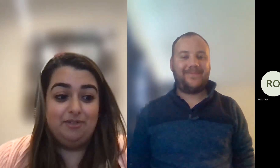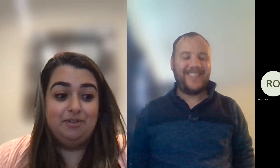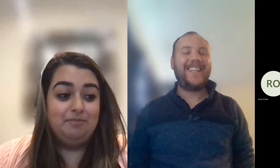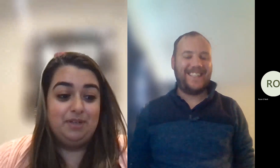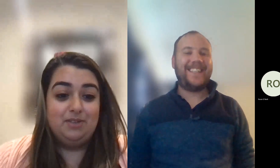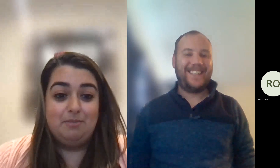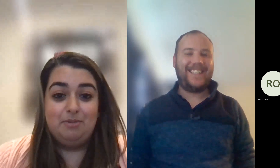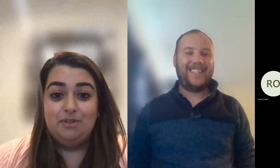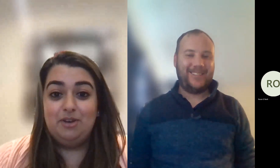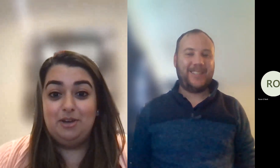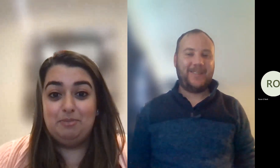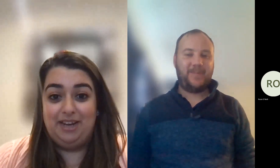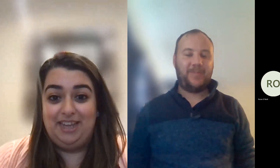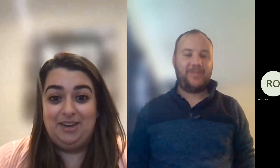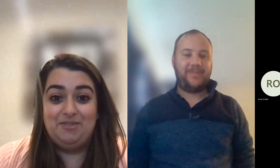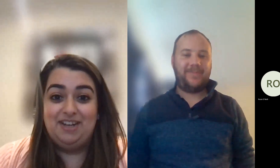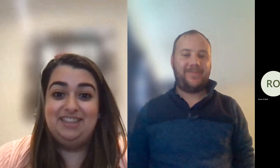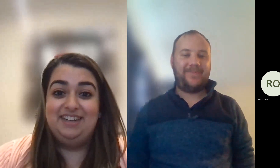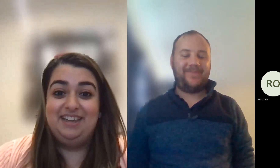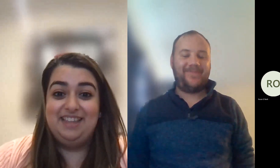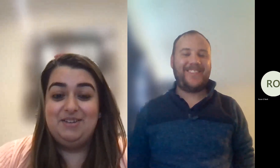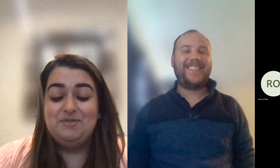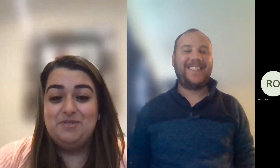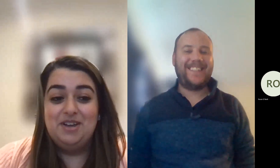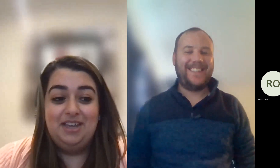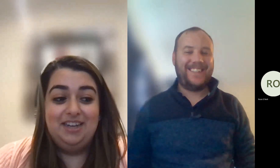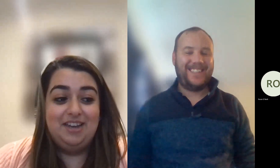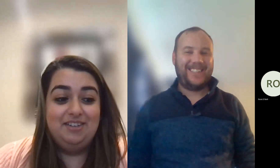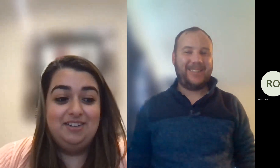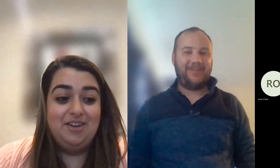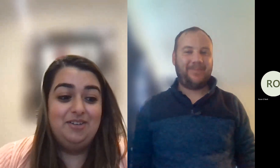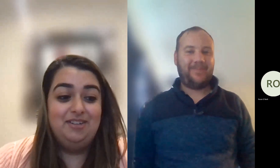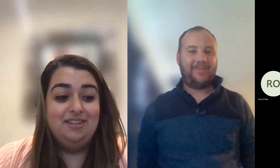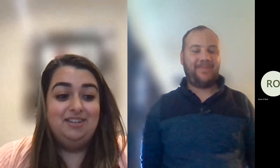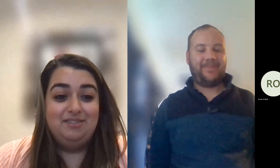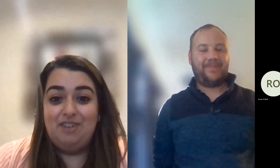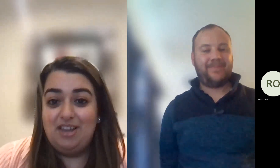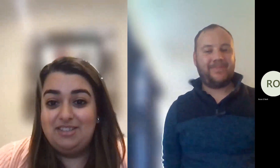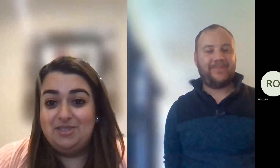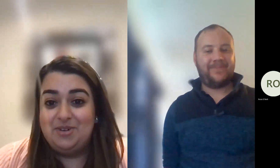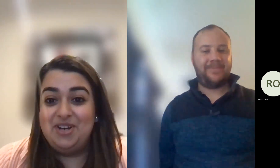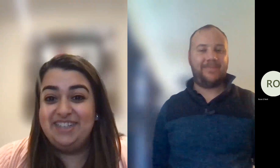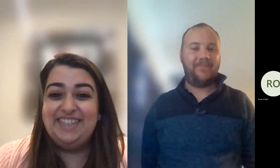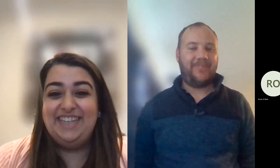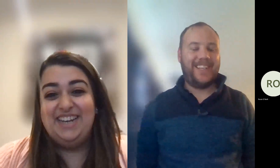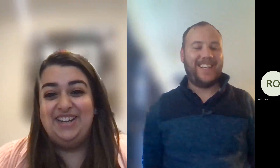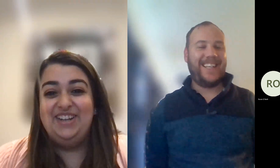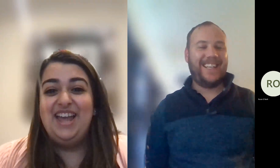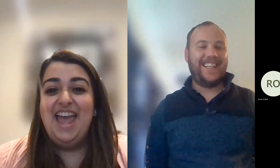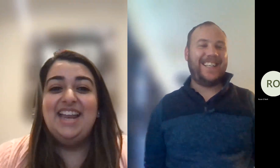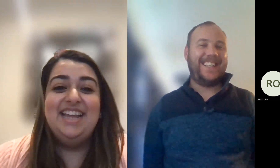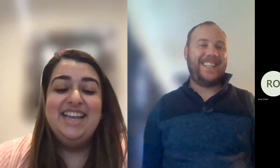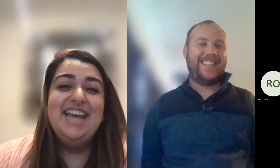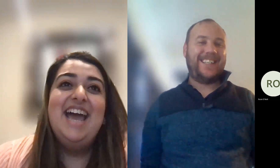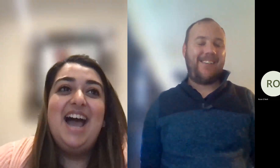disasters, like for example the cooker breaking or anything like that, or no floods, or